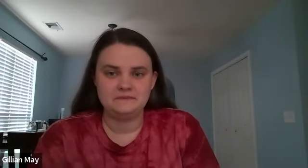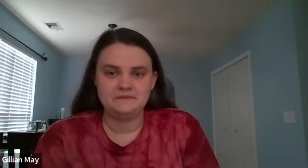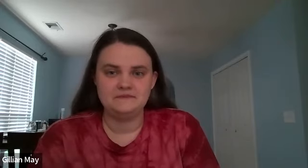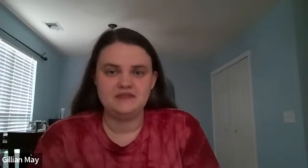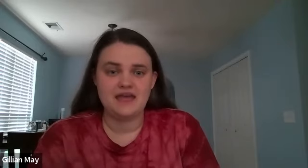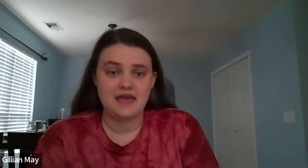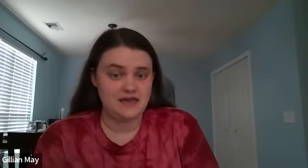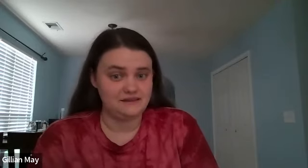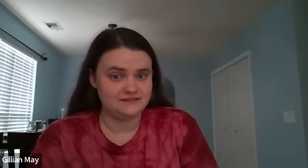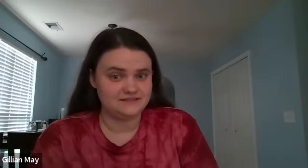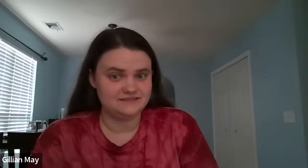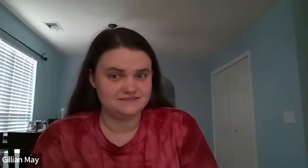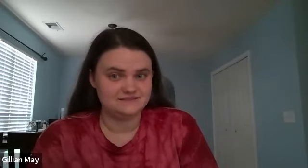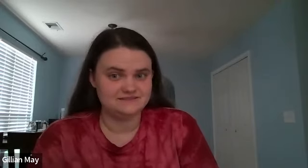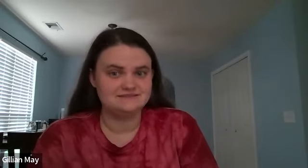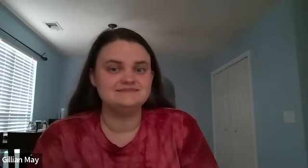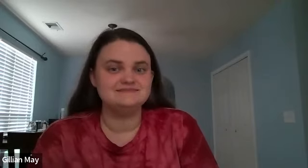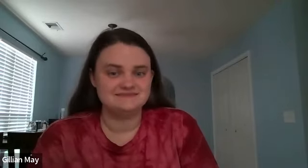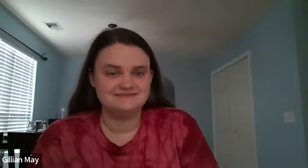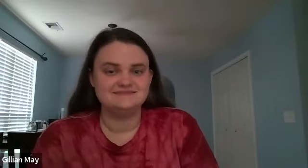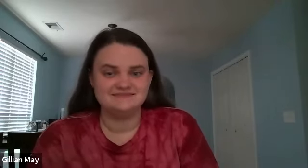Mm-hmm. X.